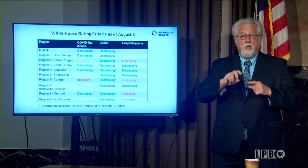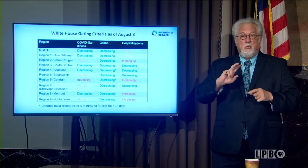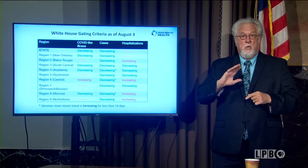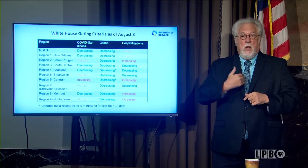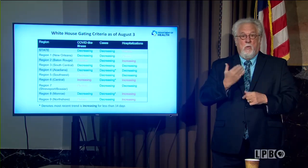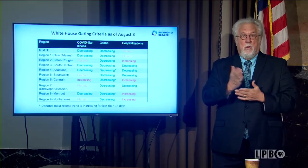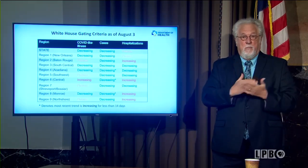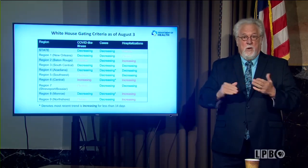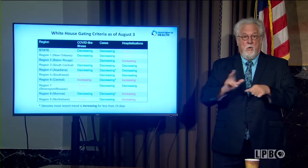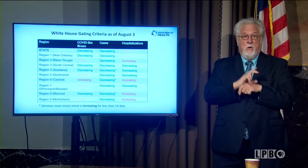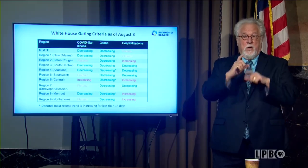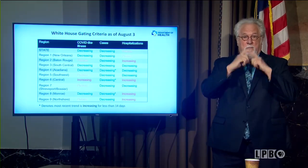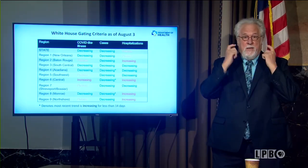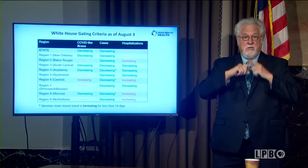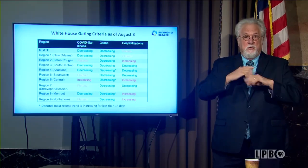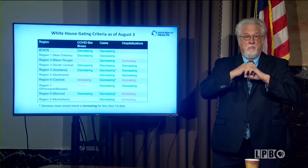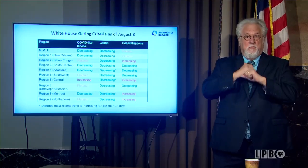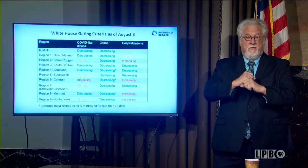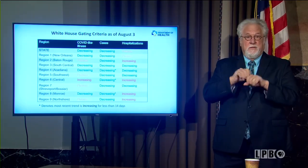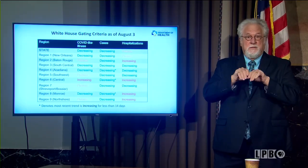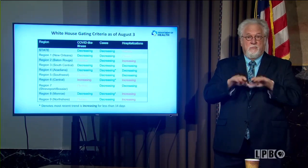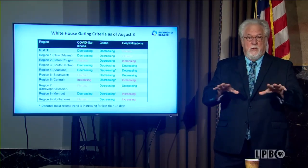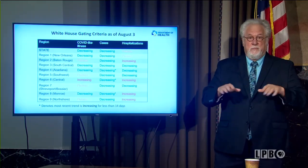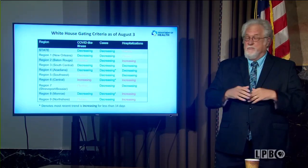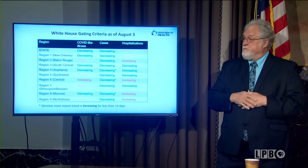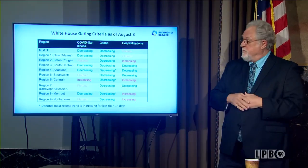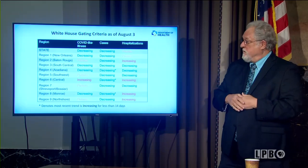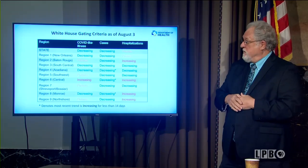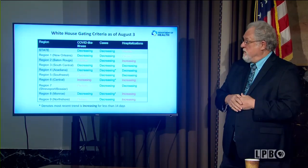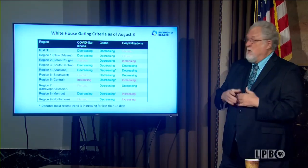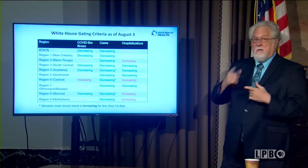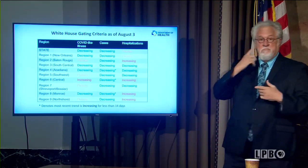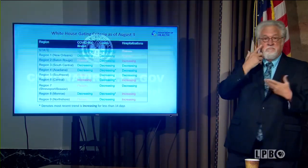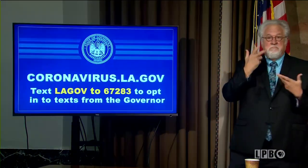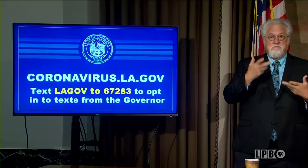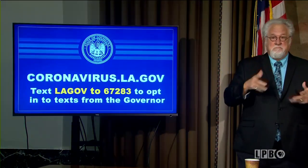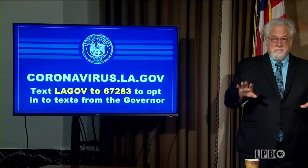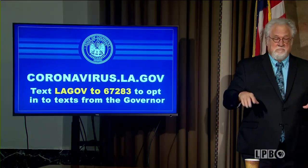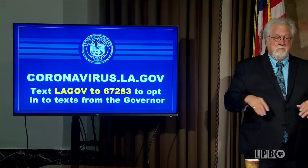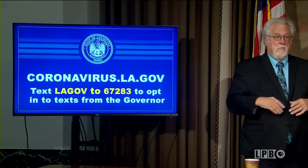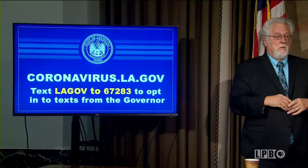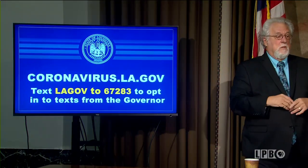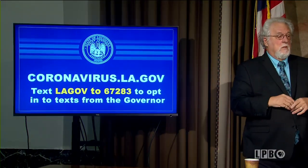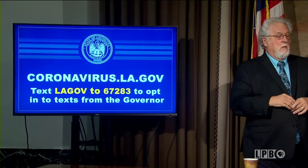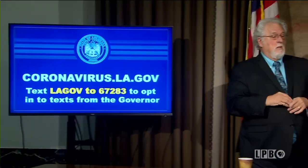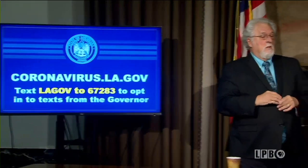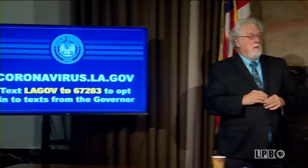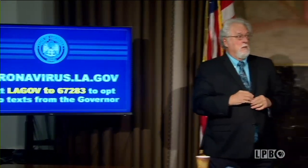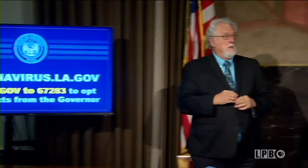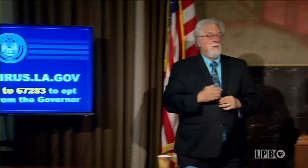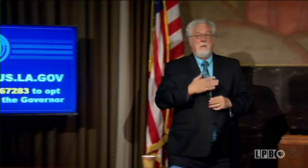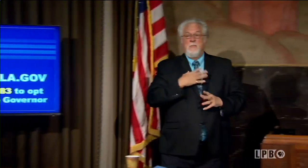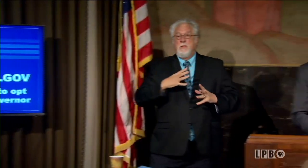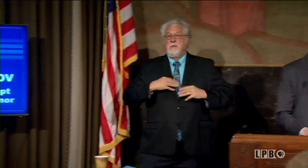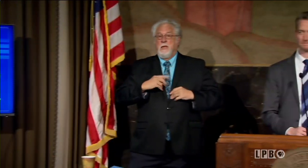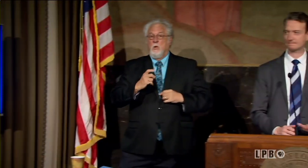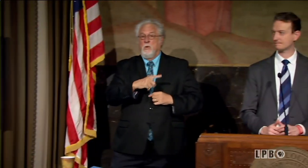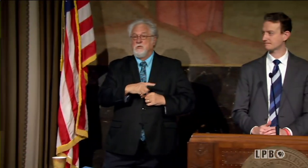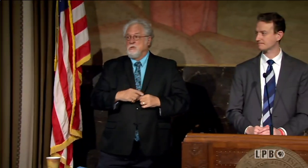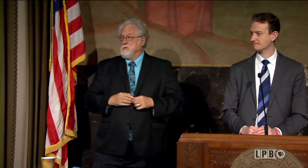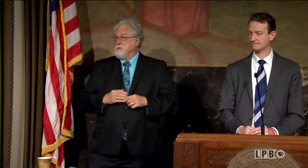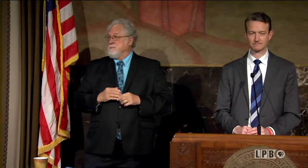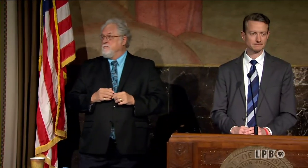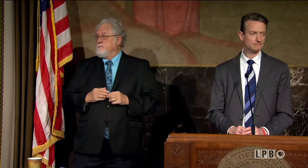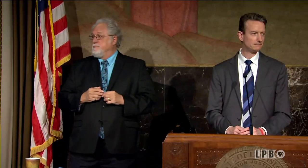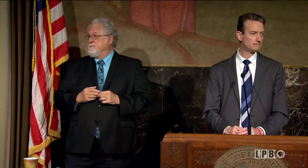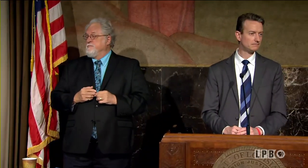wearing masks to prevent the spread of COVID. And I believe that's all the slides that I had for you today. Happy to take questions.